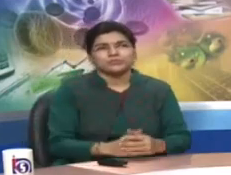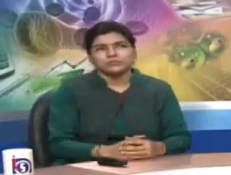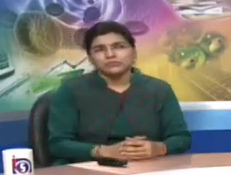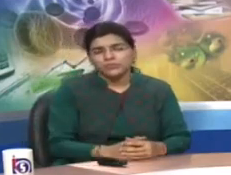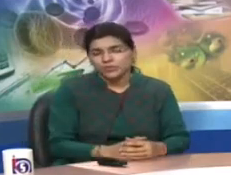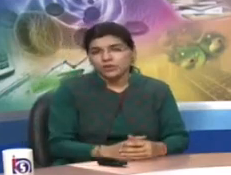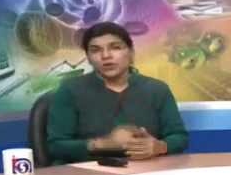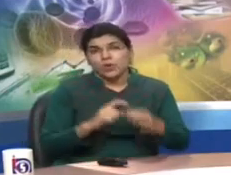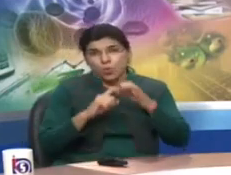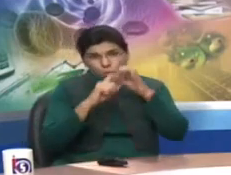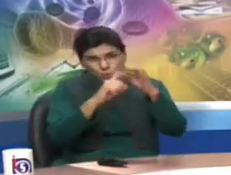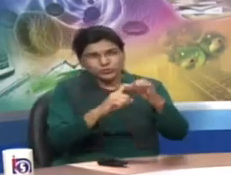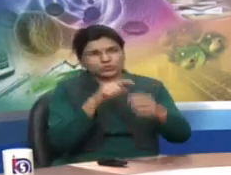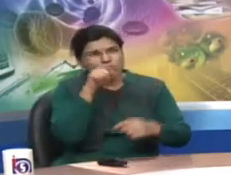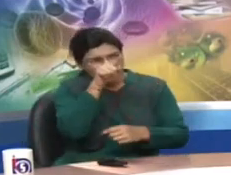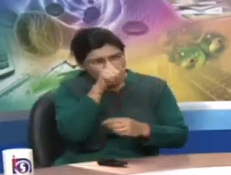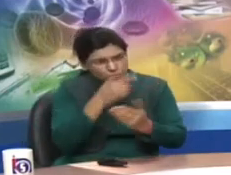Newton's law of gravity?